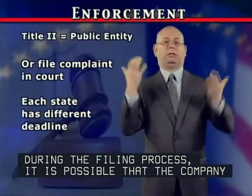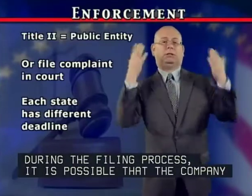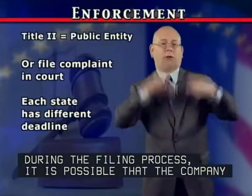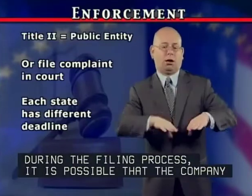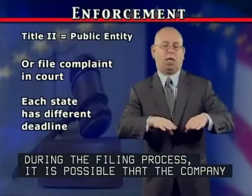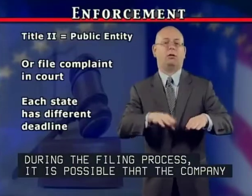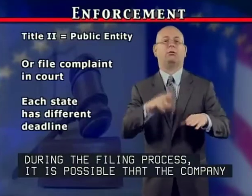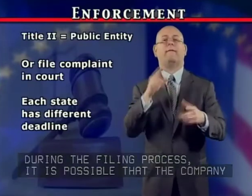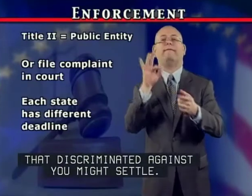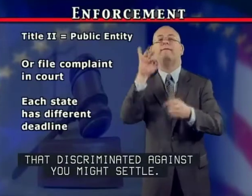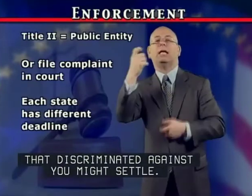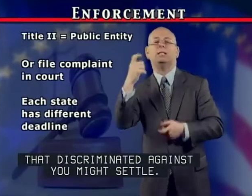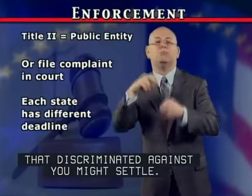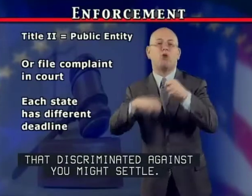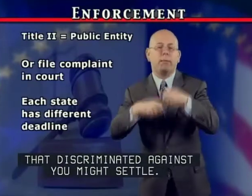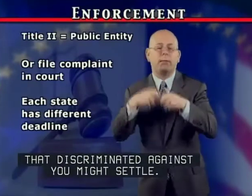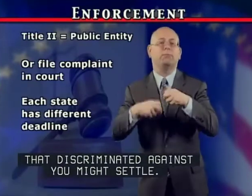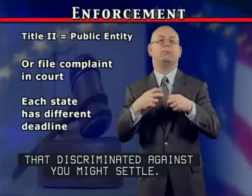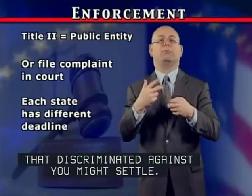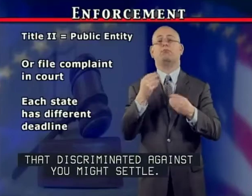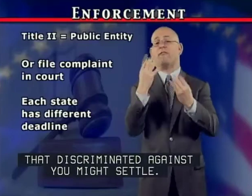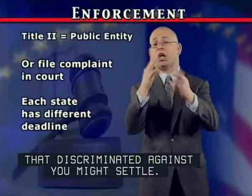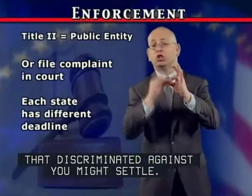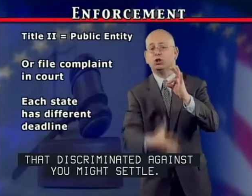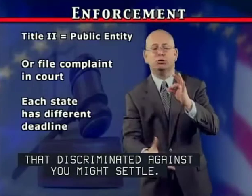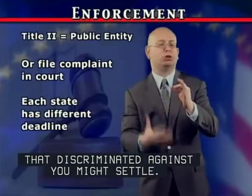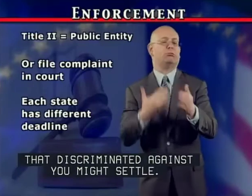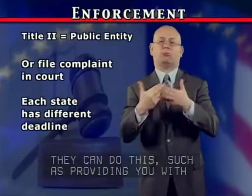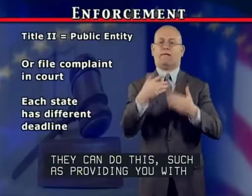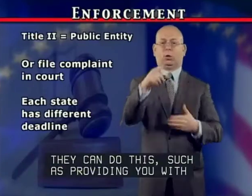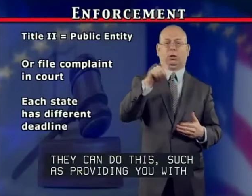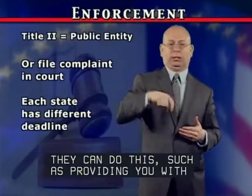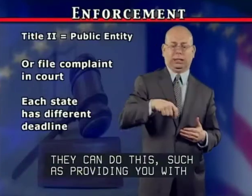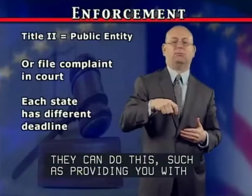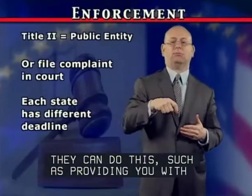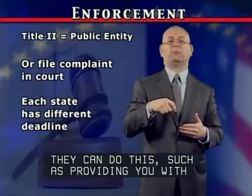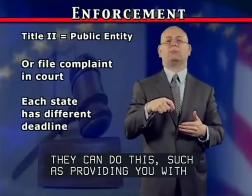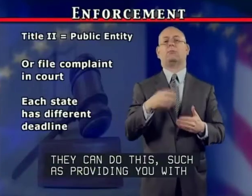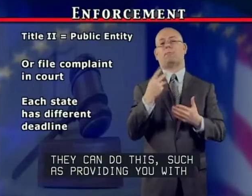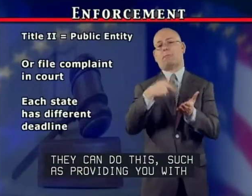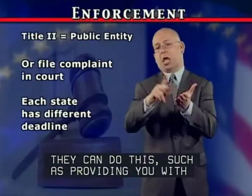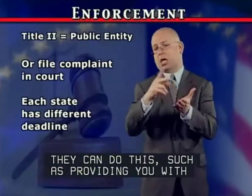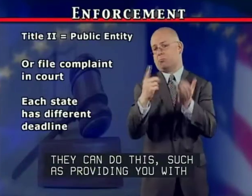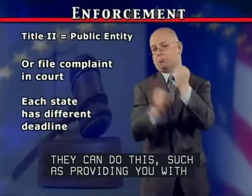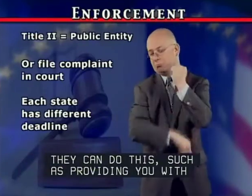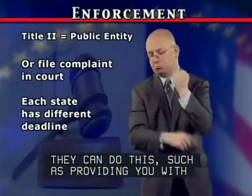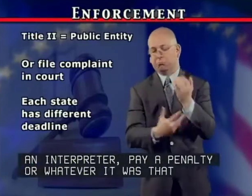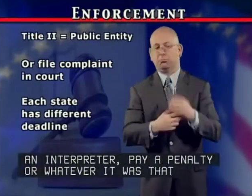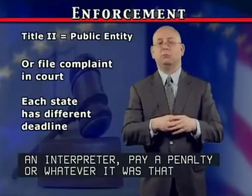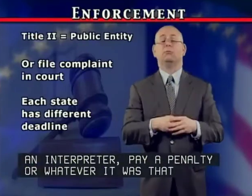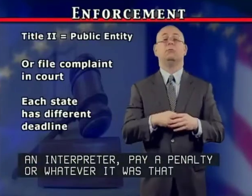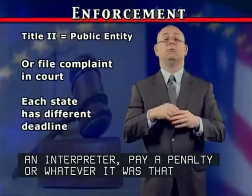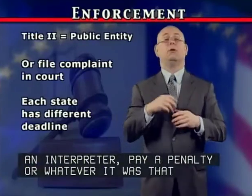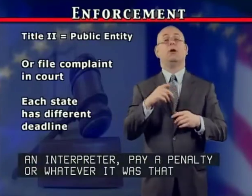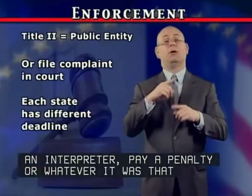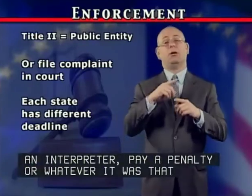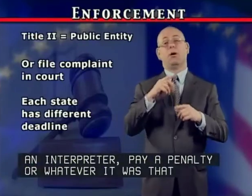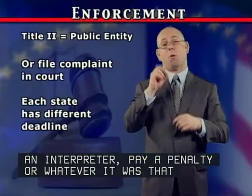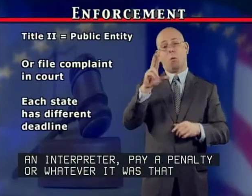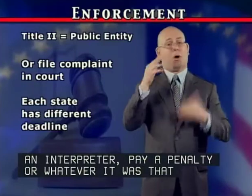possible that the company that discriminated against you might settle. They can do this, such as providing you with an interpreter, pay a penalty,